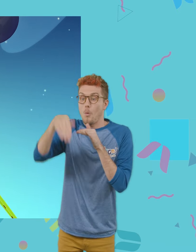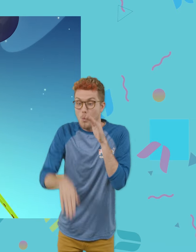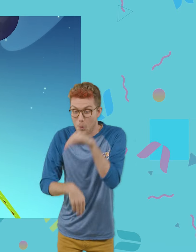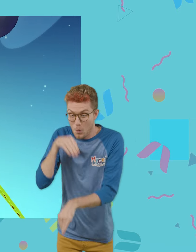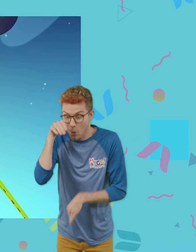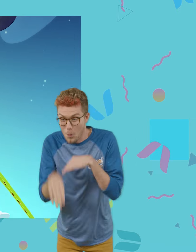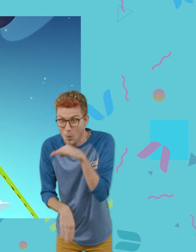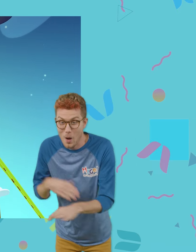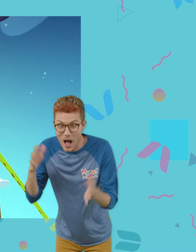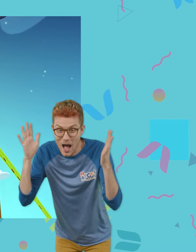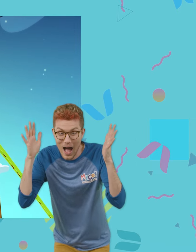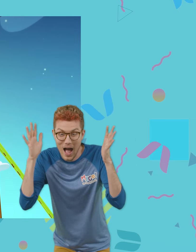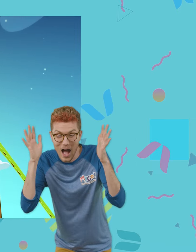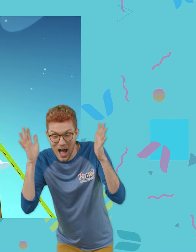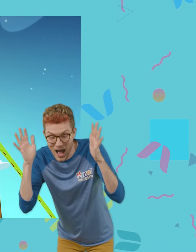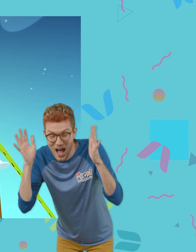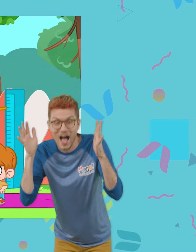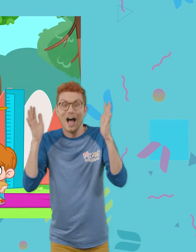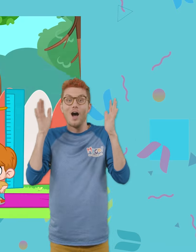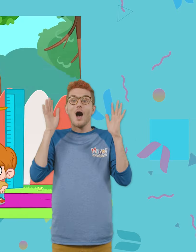Yeah! Whee!